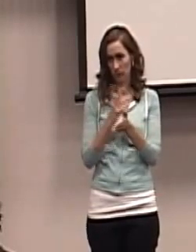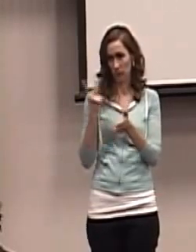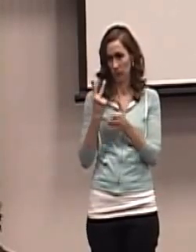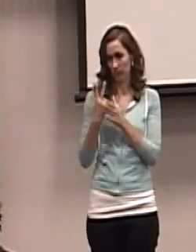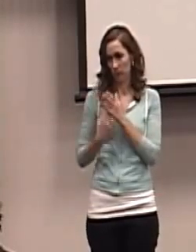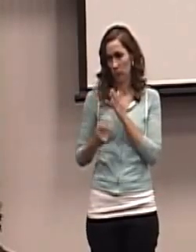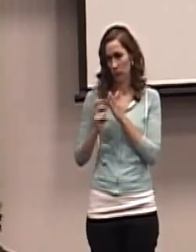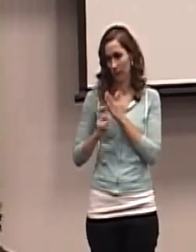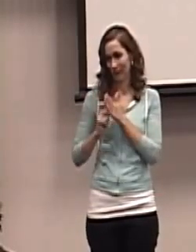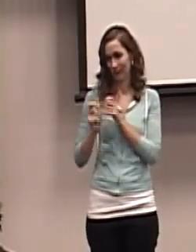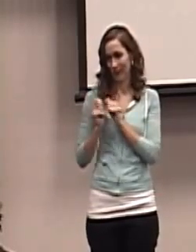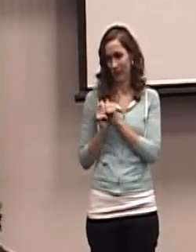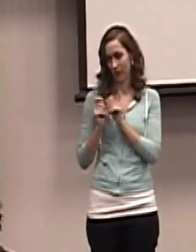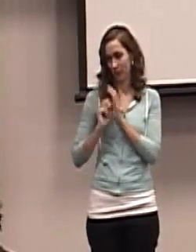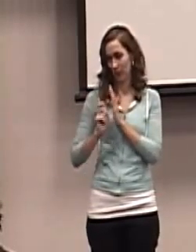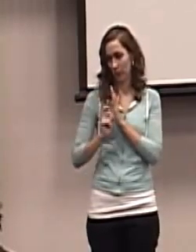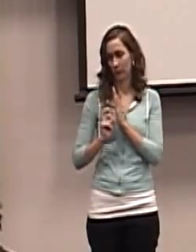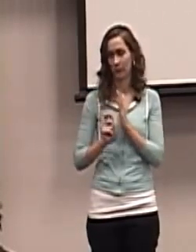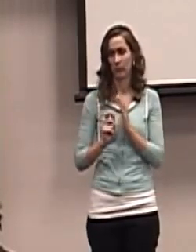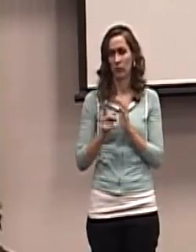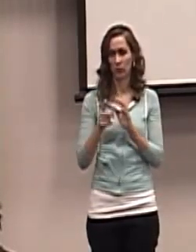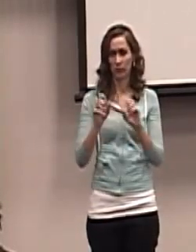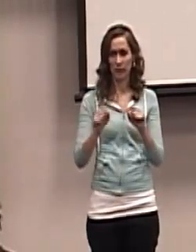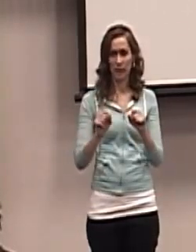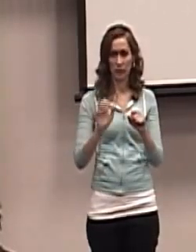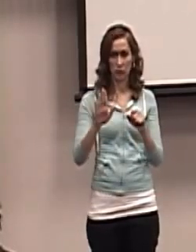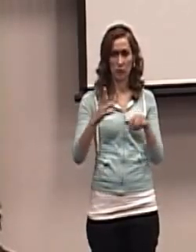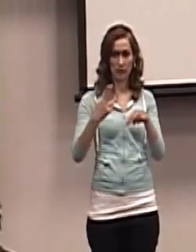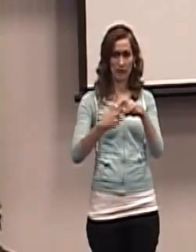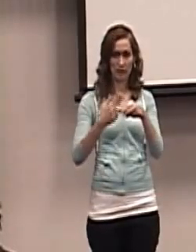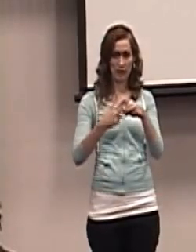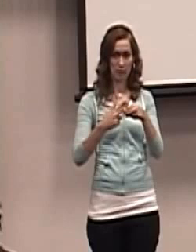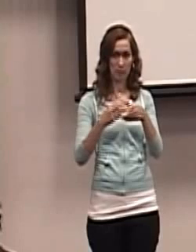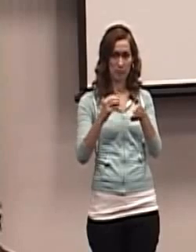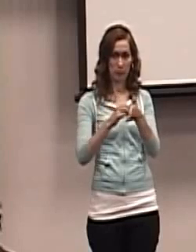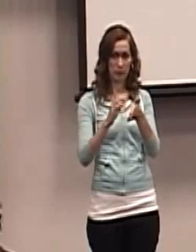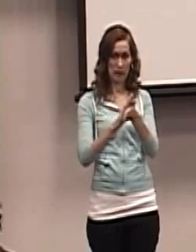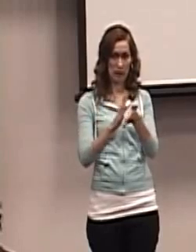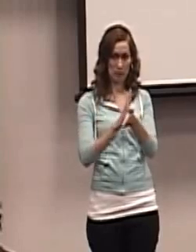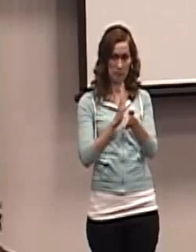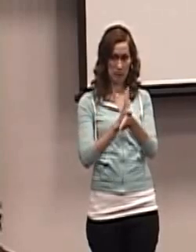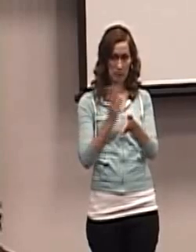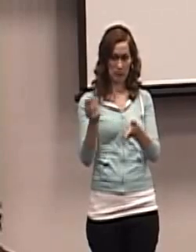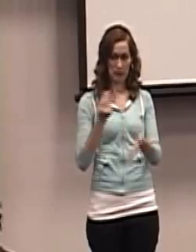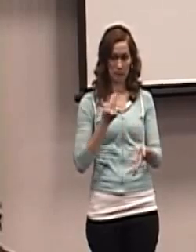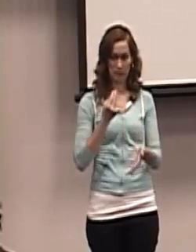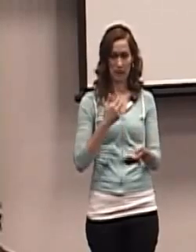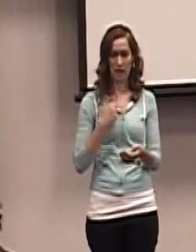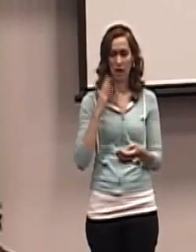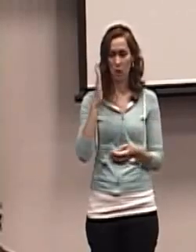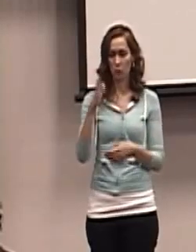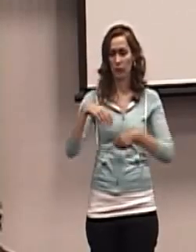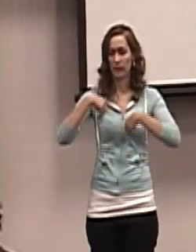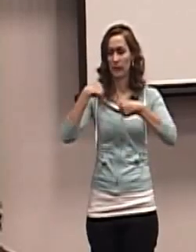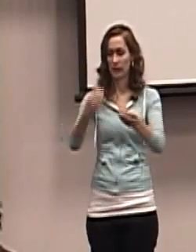written, if you would write your name on a piece of paper and give it to me, then I'll get a copy to you next